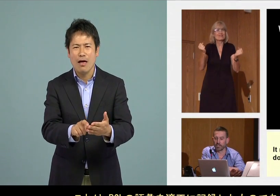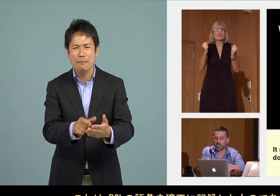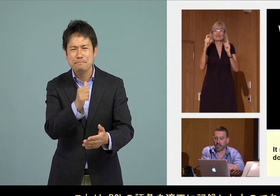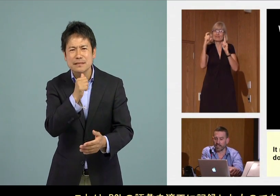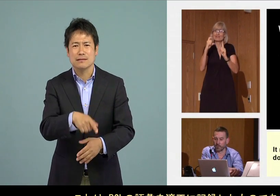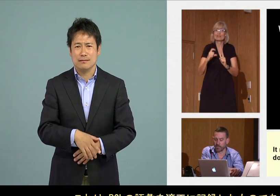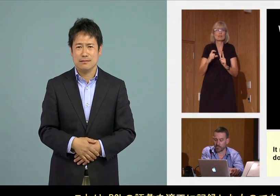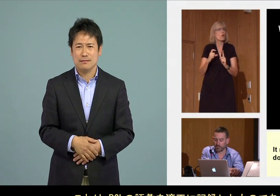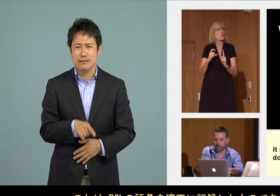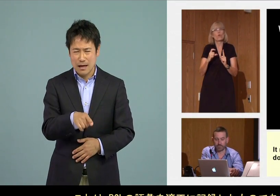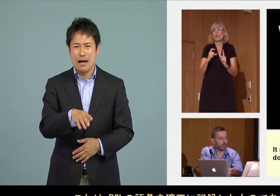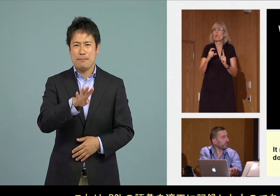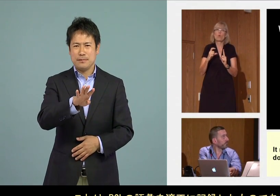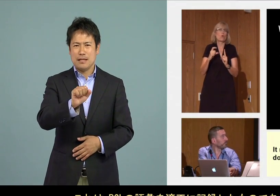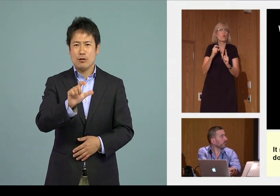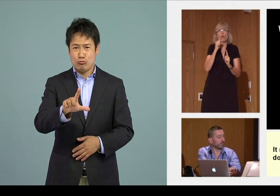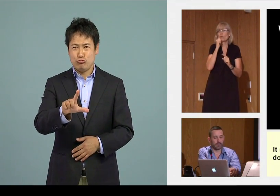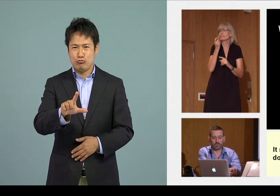of British Sign Language.